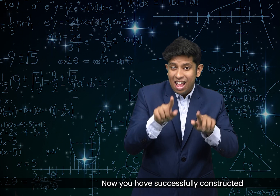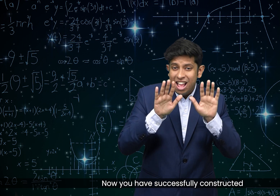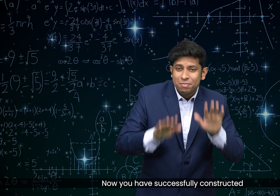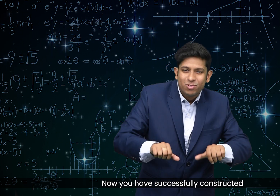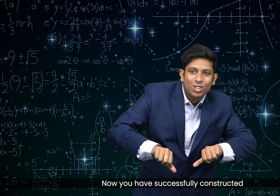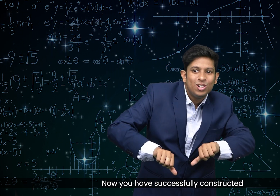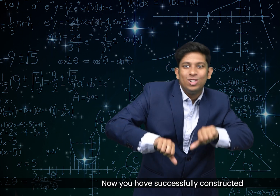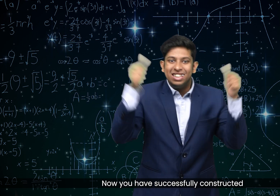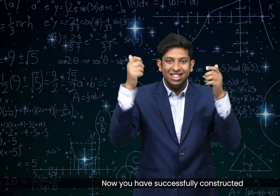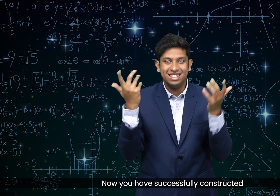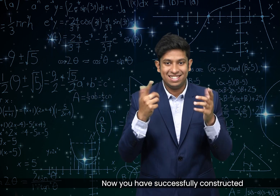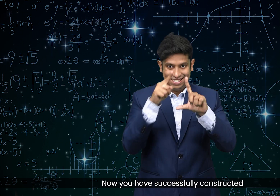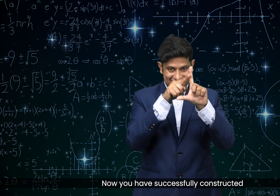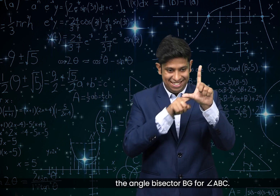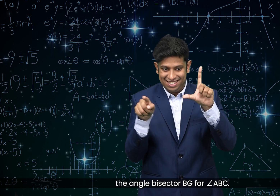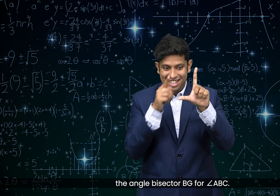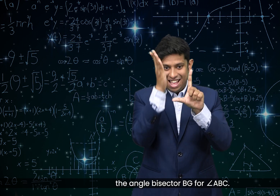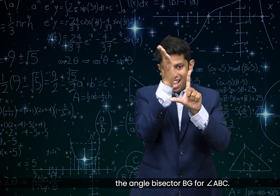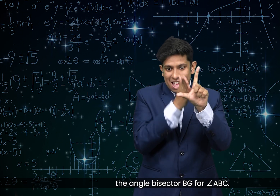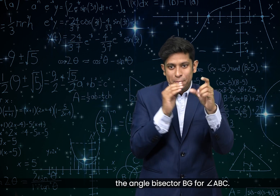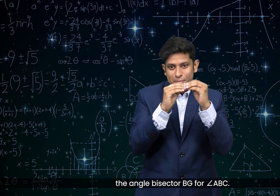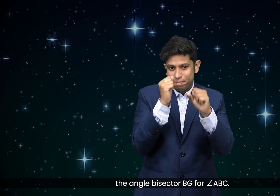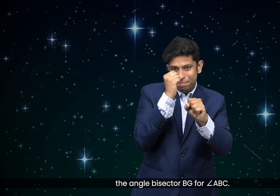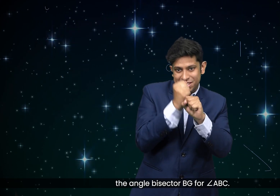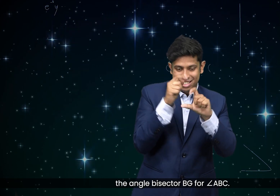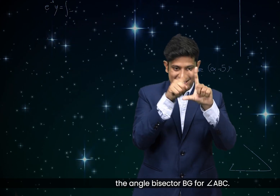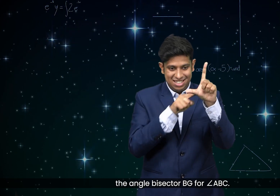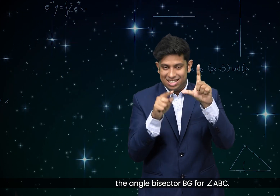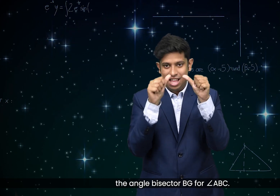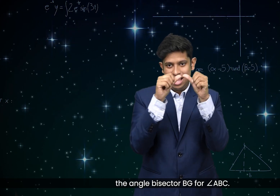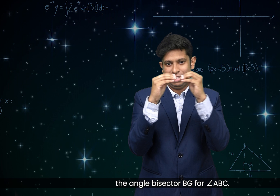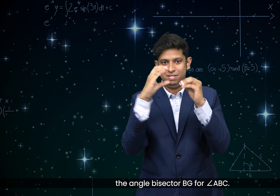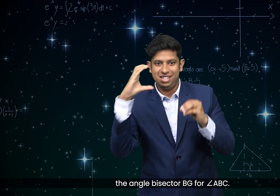Now you have successfully constructed the angle bisector BG for angle ABC.